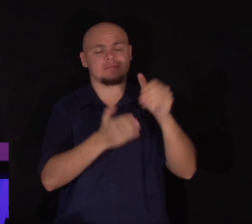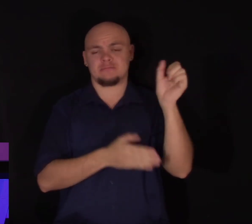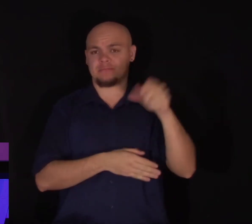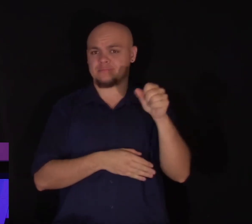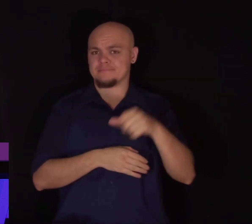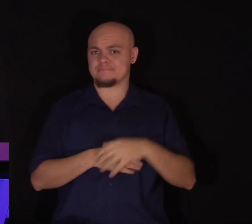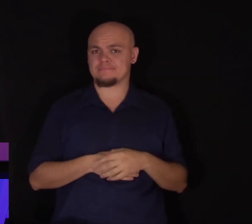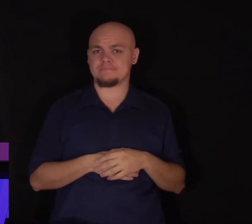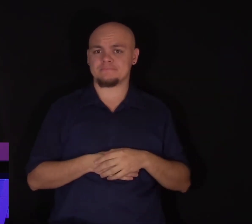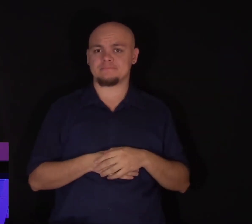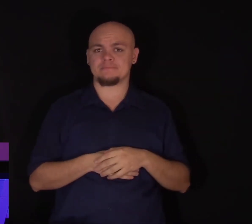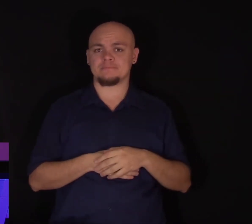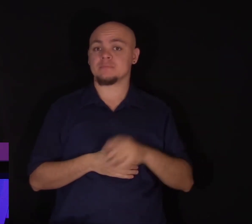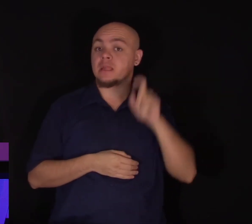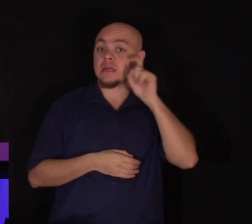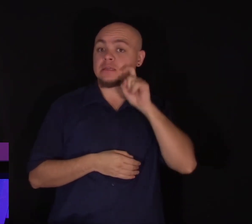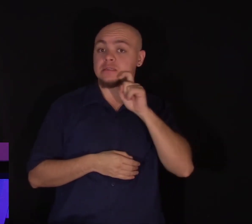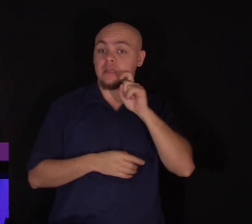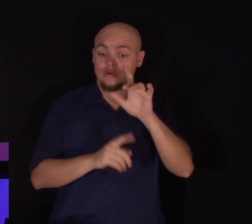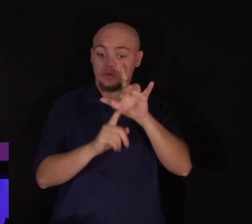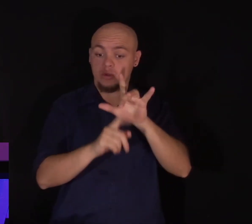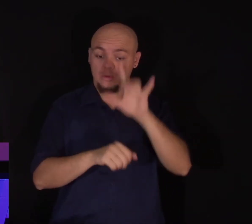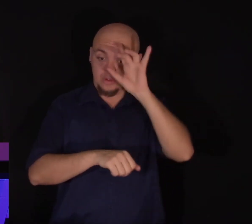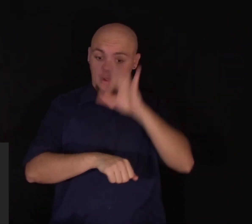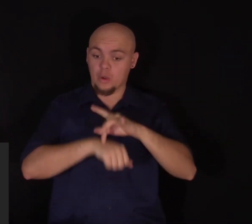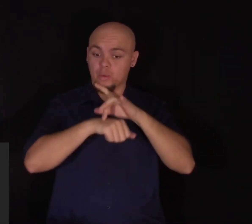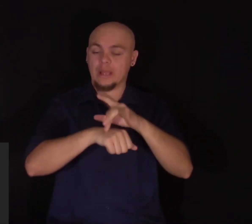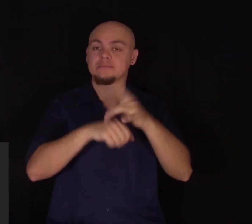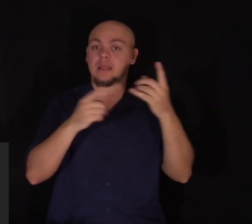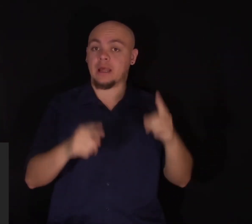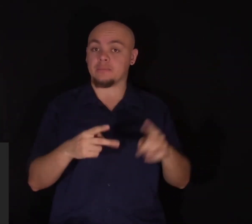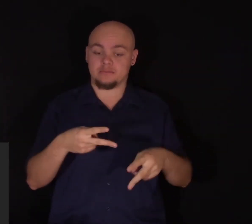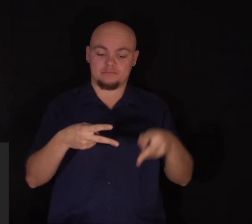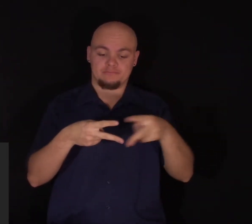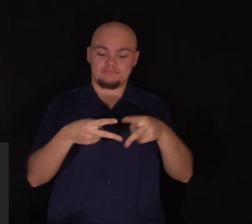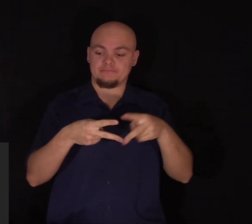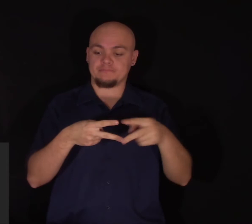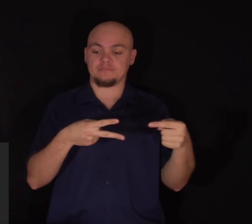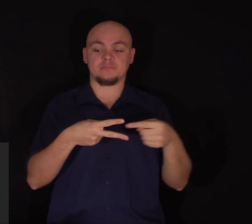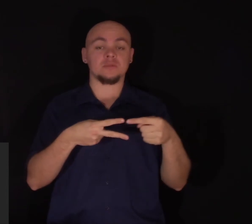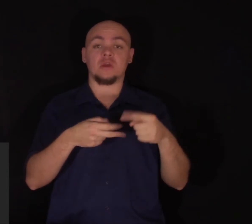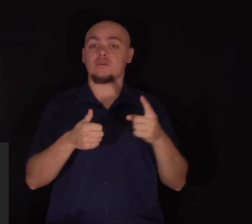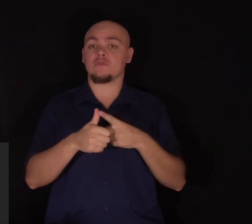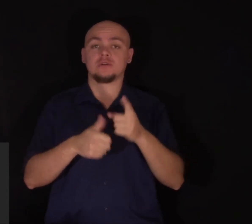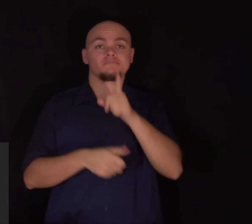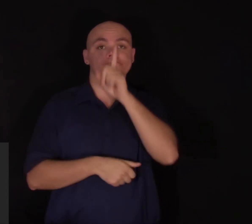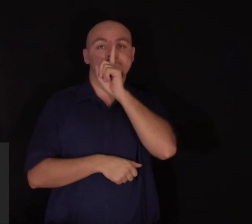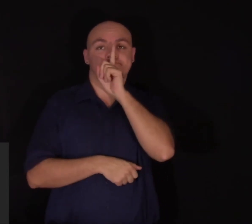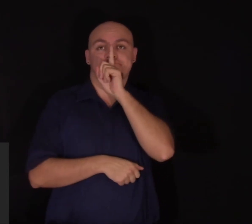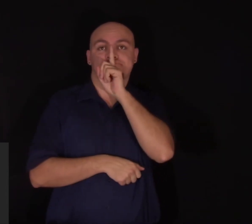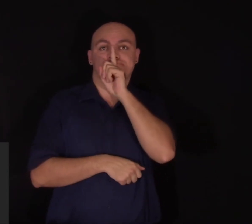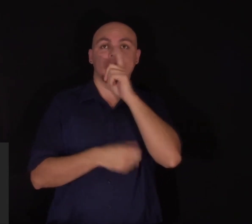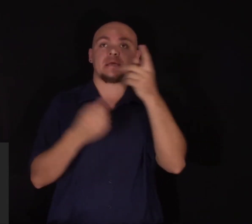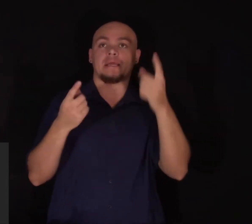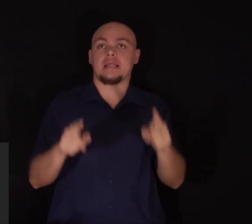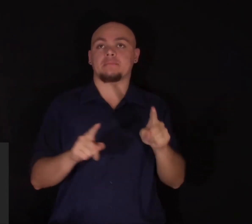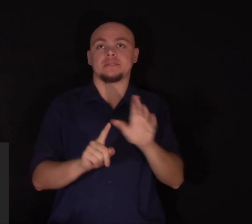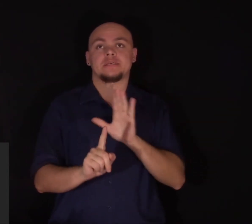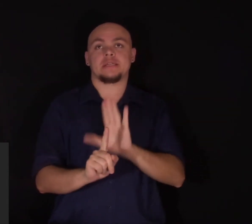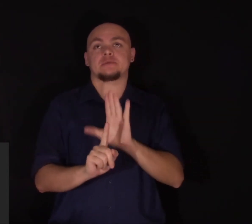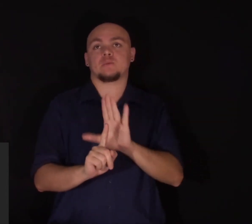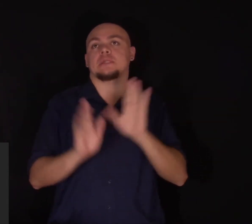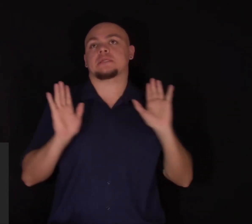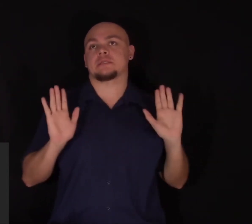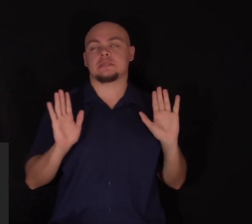You see, when sexual harassment happens, there are one of two options. Number one, you brush it off, you shut your mouth, it happens, it is what it is. Number